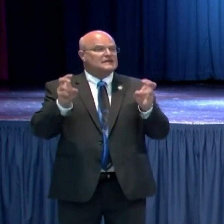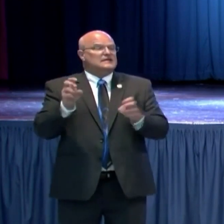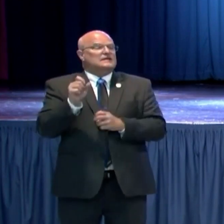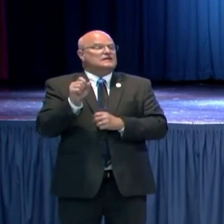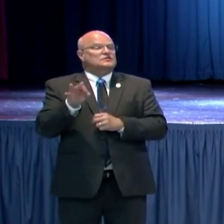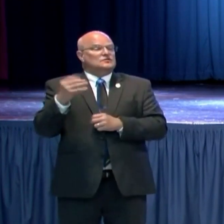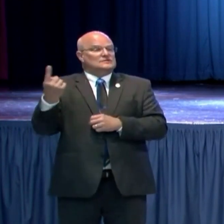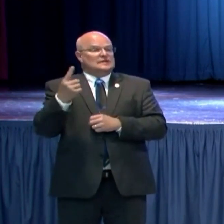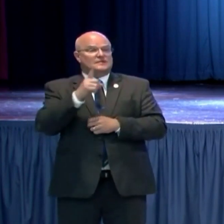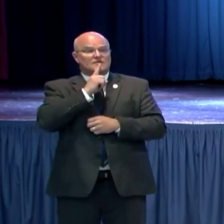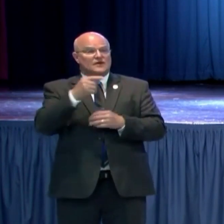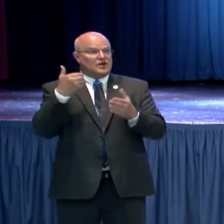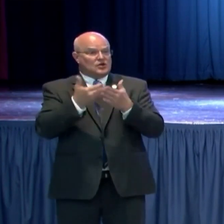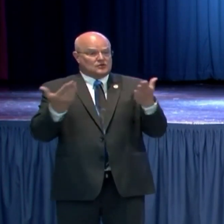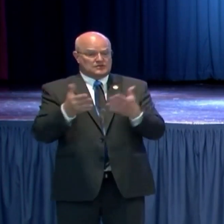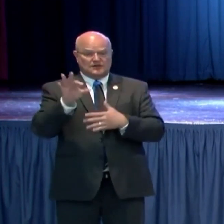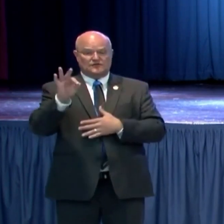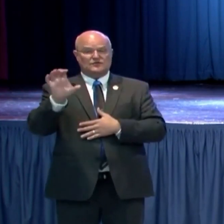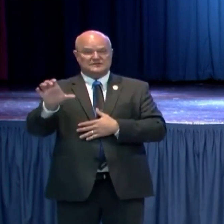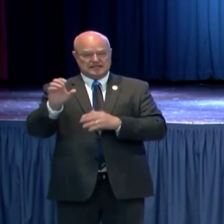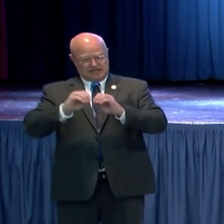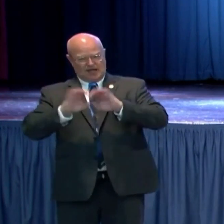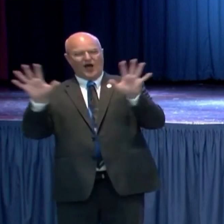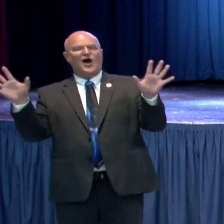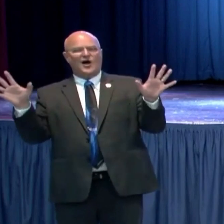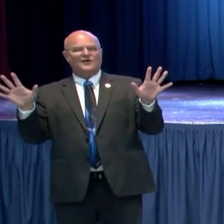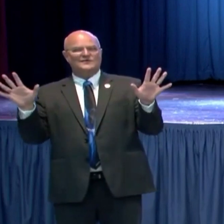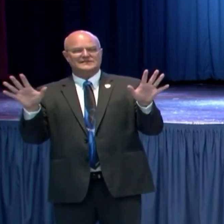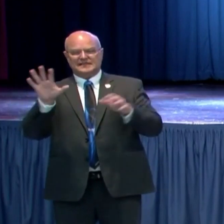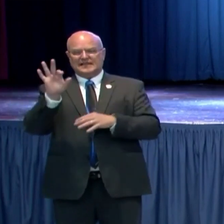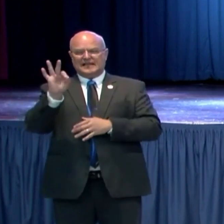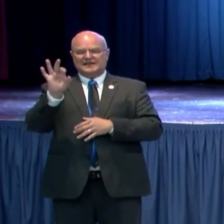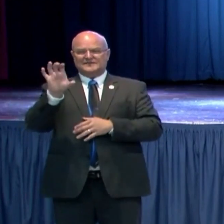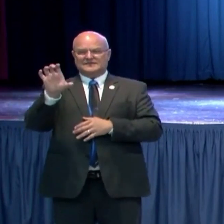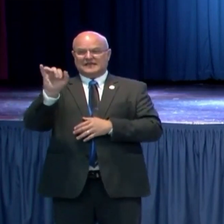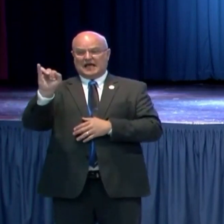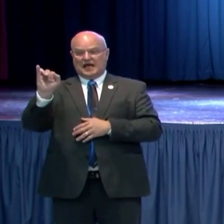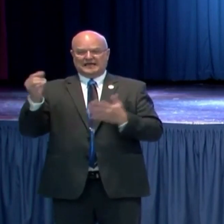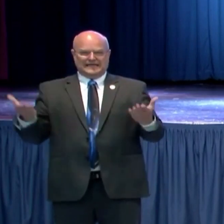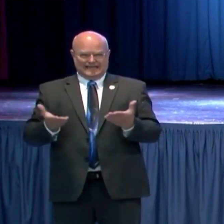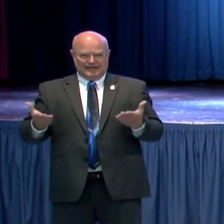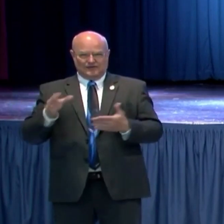Of something very close here to Forest City, obviously the FCI here,